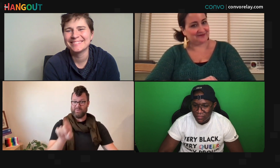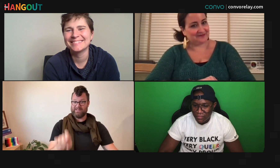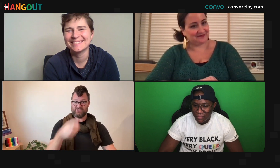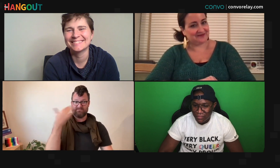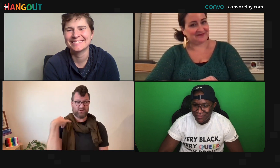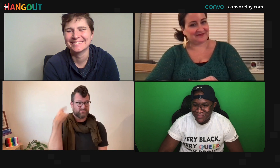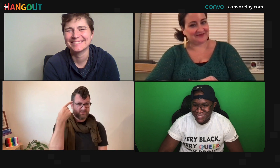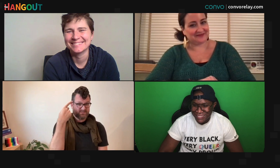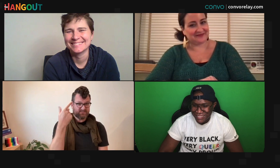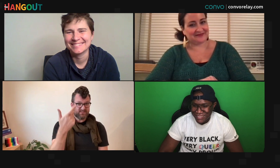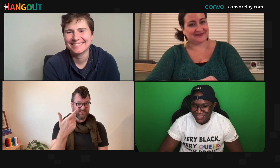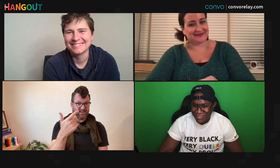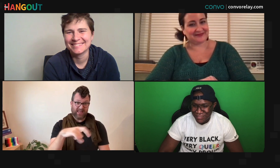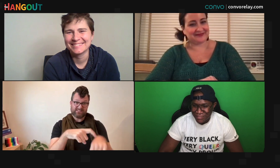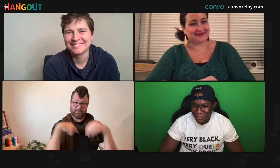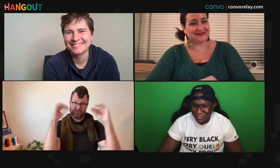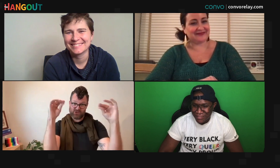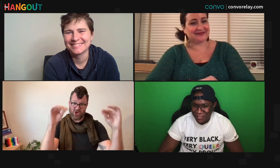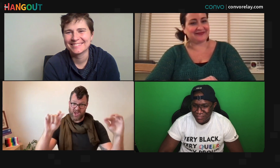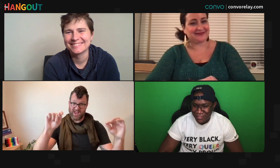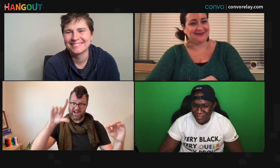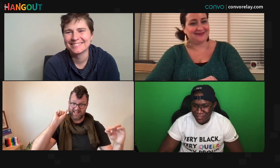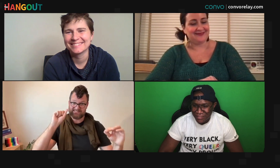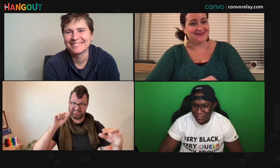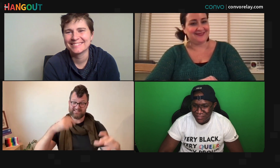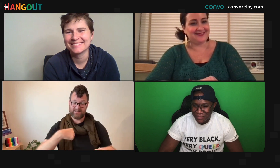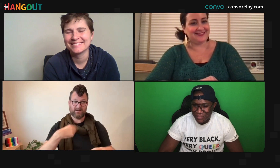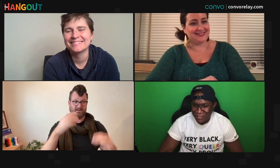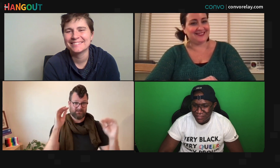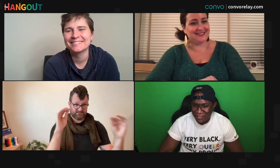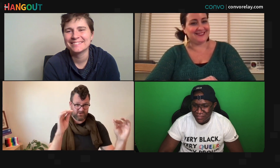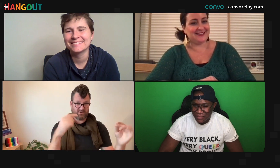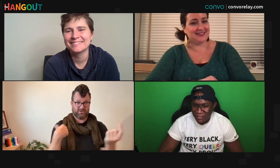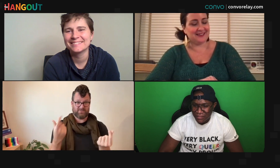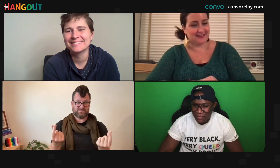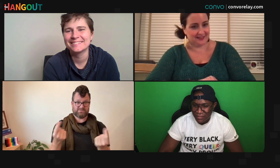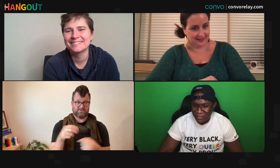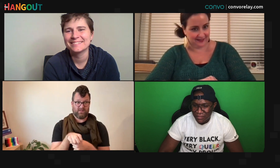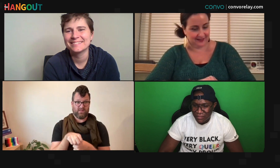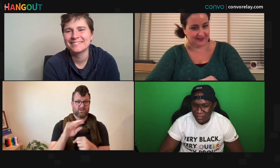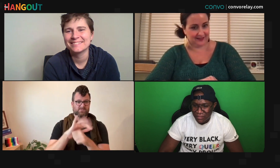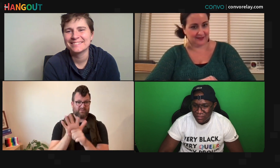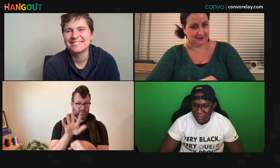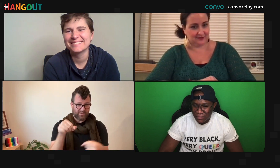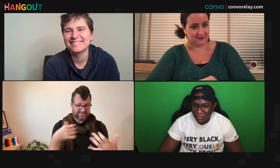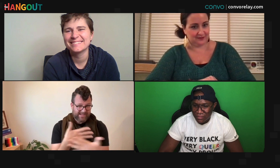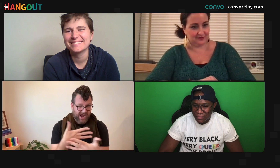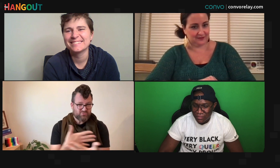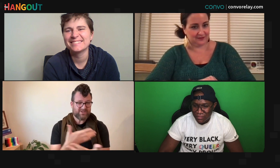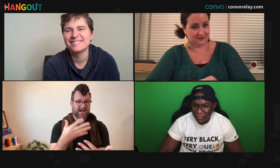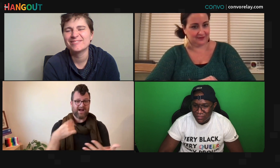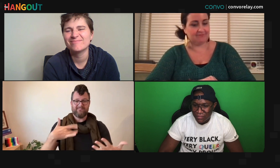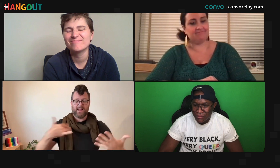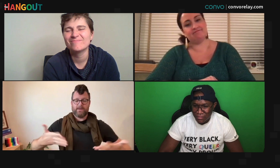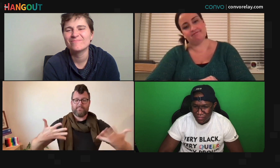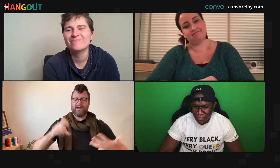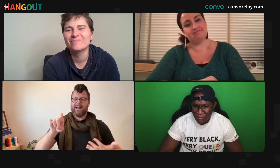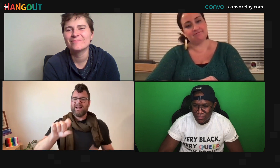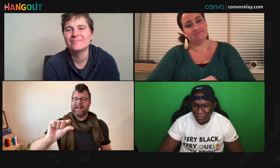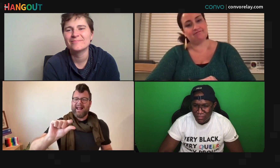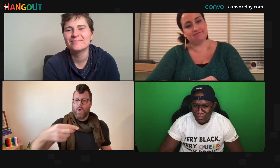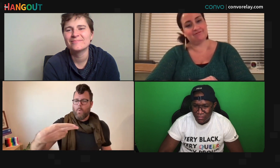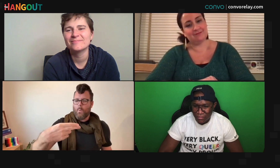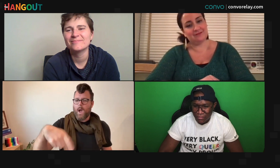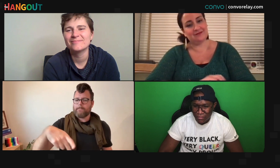said, yes, wait, the universe has answered my question. Because at the time I got taught at Gallaudet, and I was thinking, what am I doing